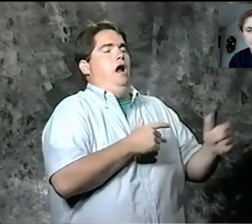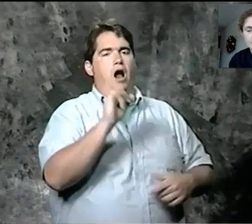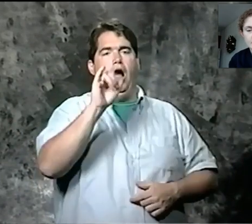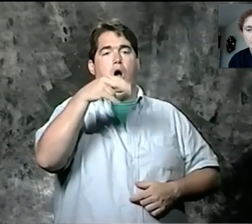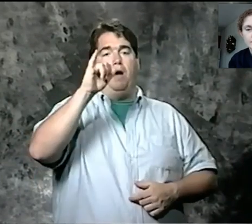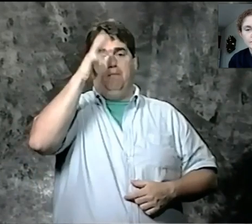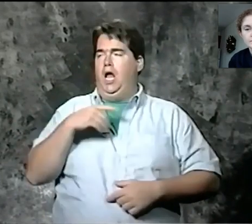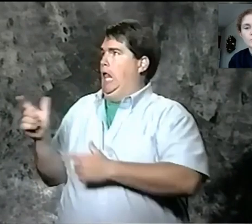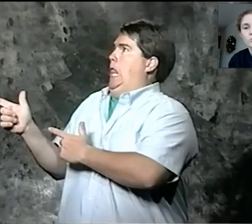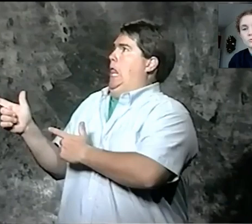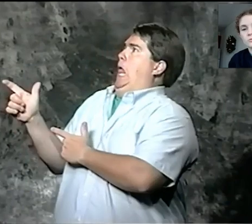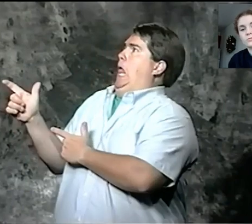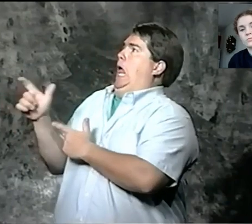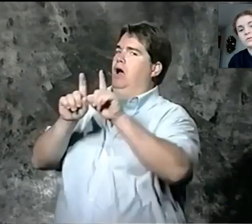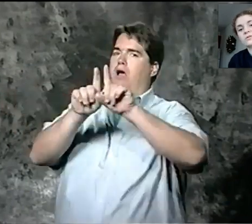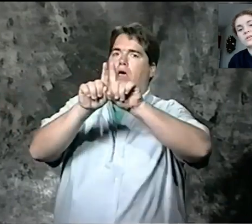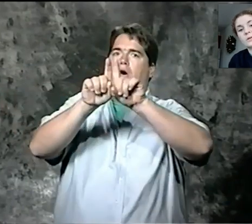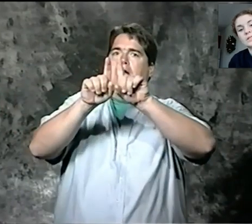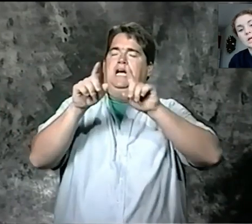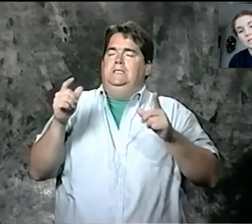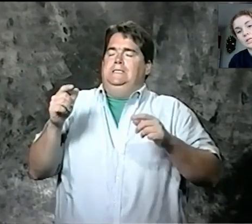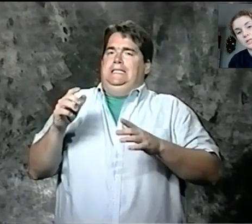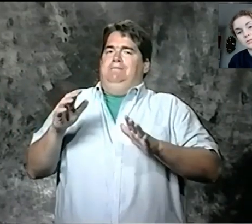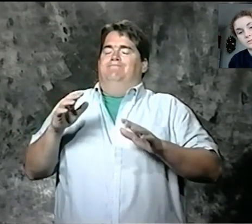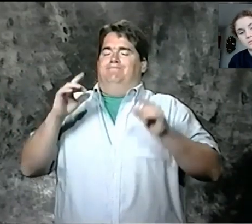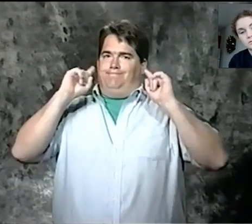they collide, the war would get ugly.